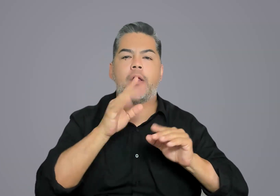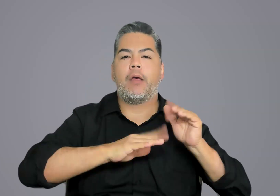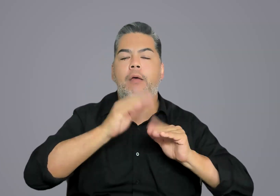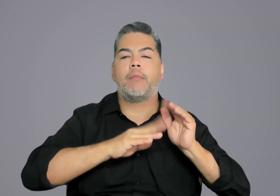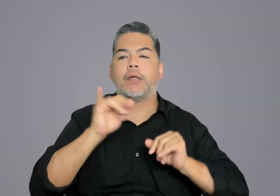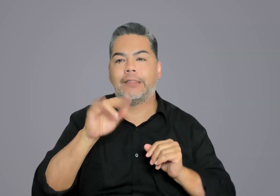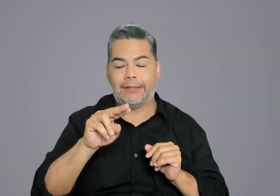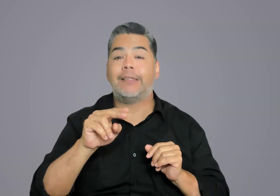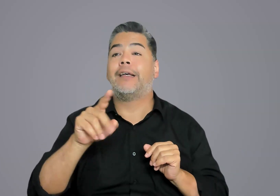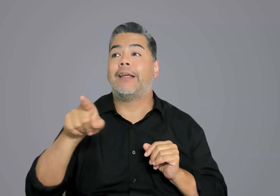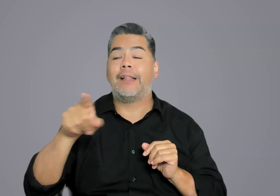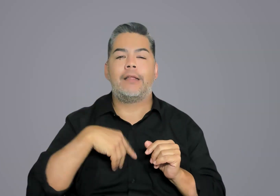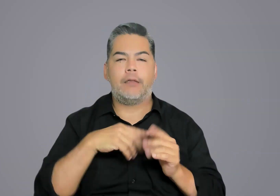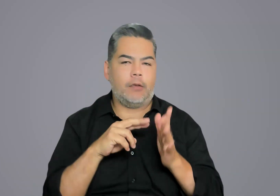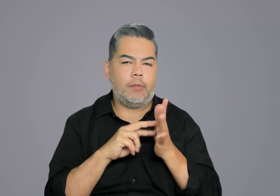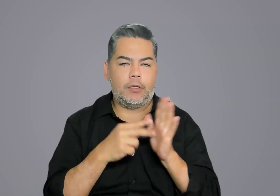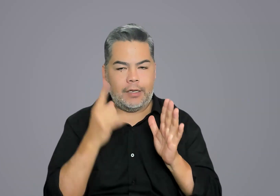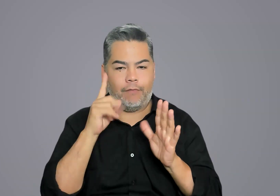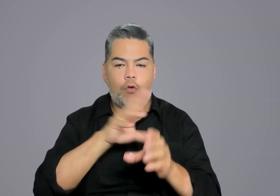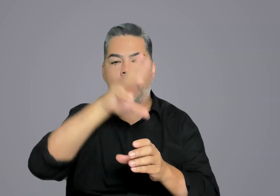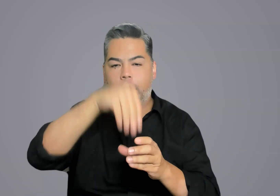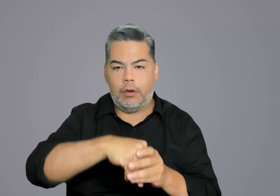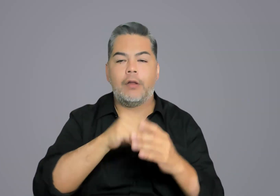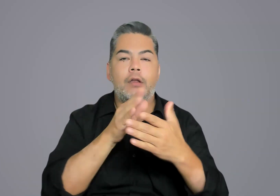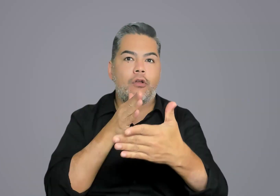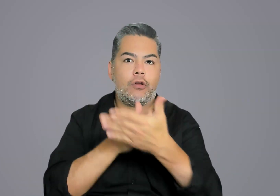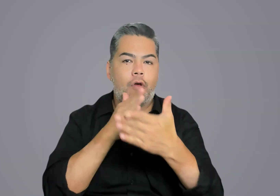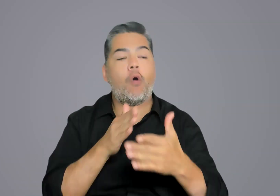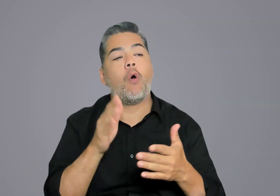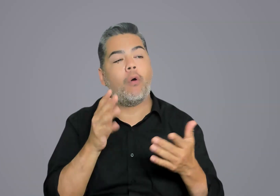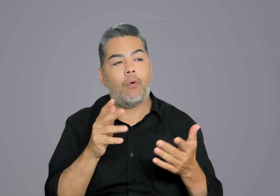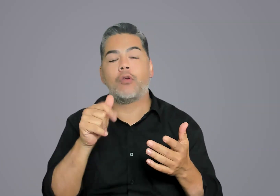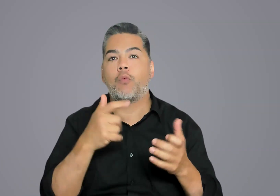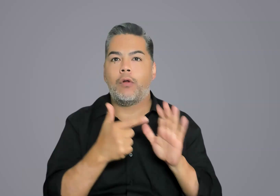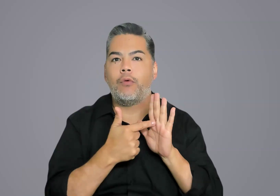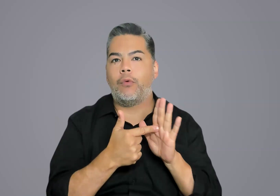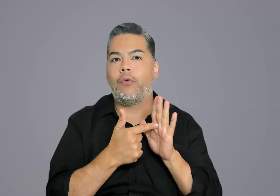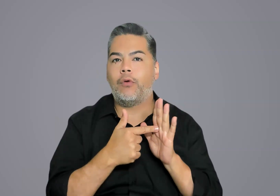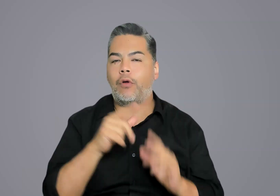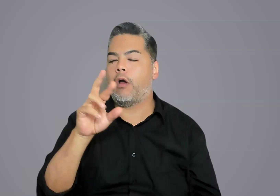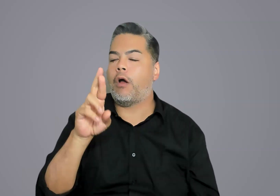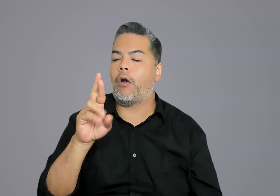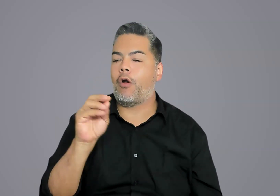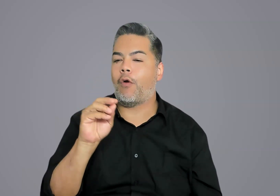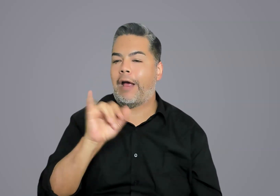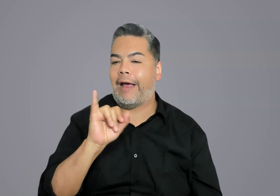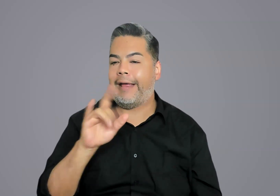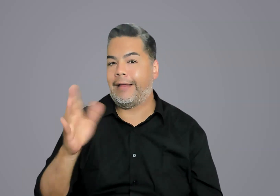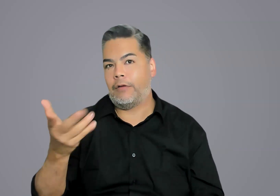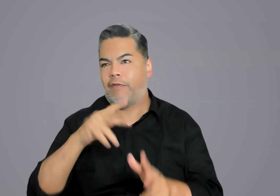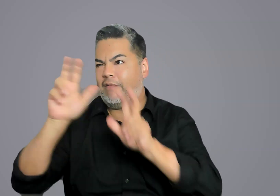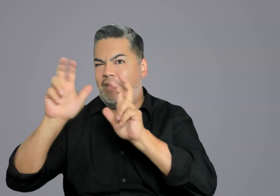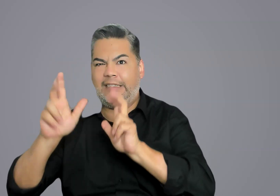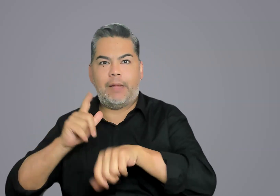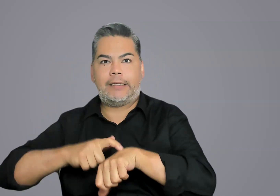really show, especially if you're ever involved in litigation or even just wanting to show the ROI of, hey, we've invested all this time,